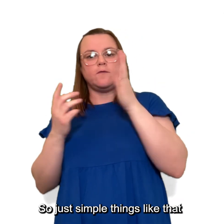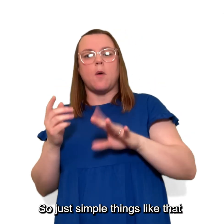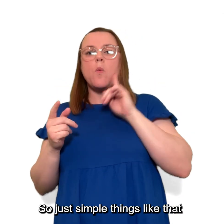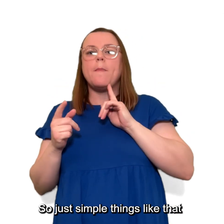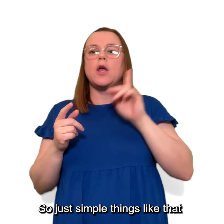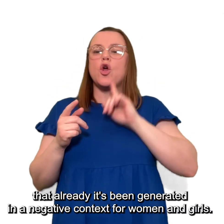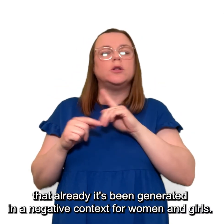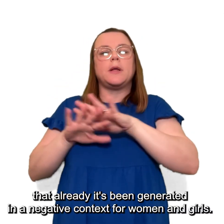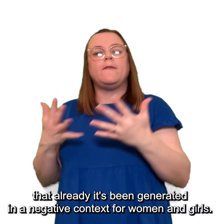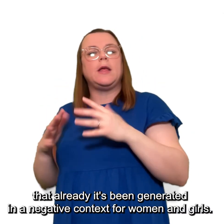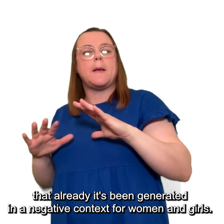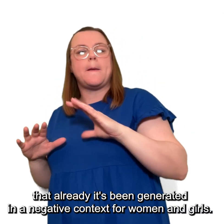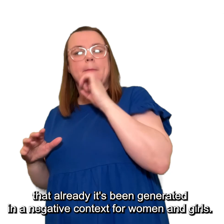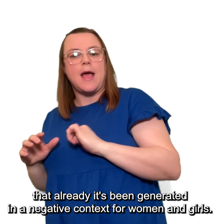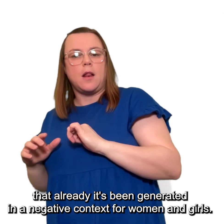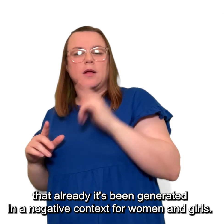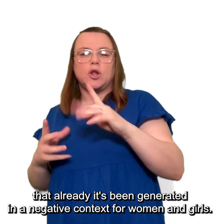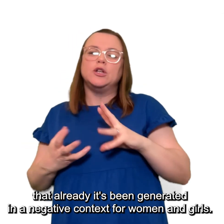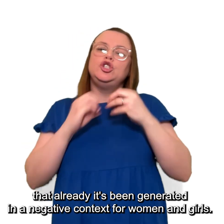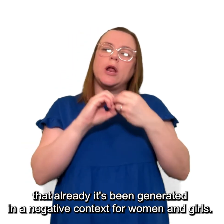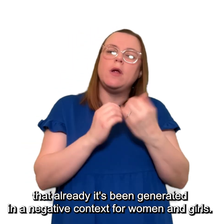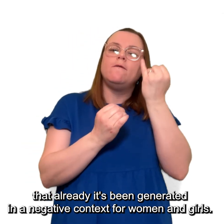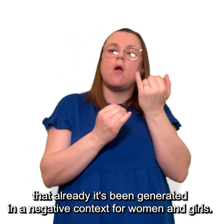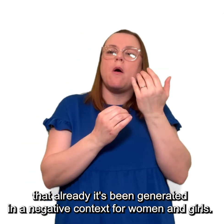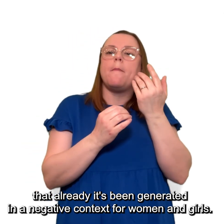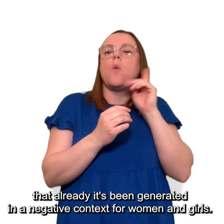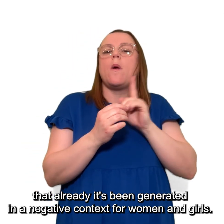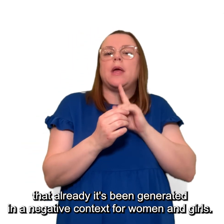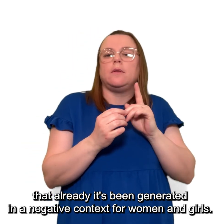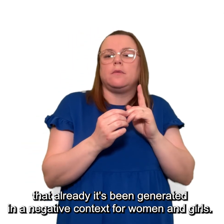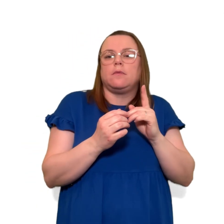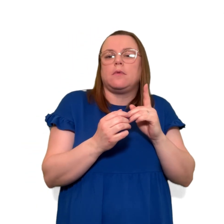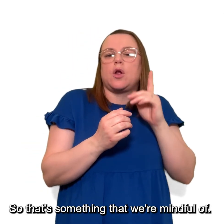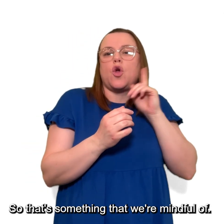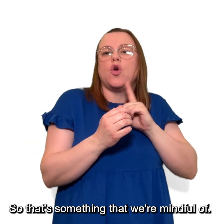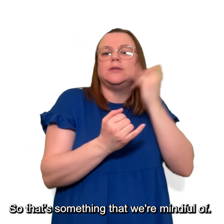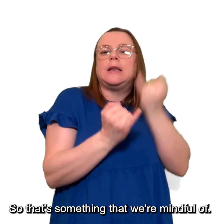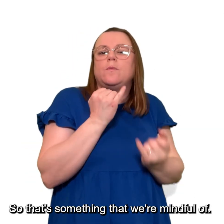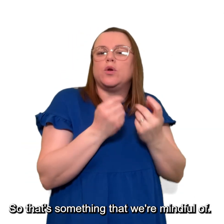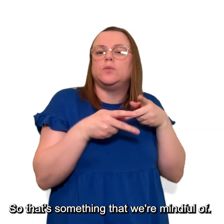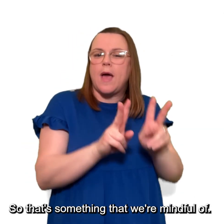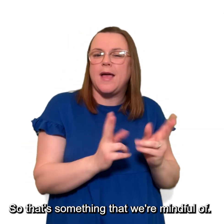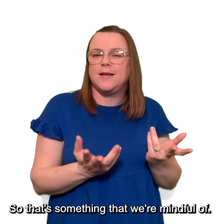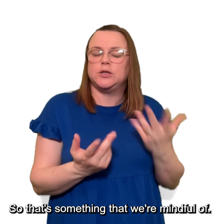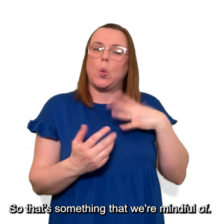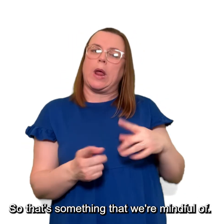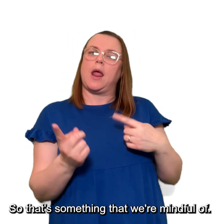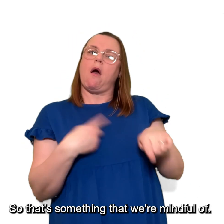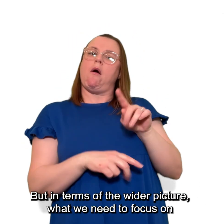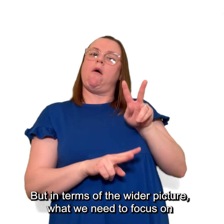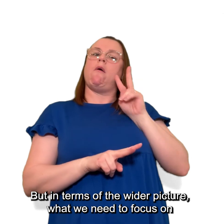it's just simple things like that, that already it's being generated in a negative context for women and girls. So that's something that we're mindful